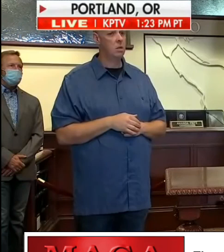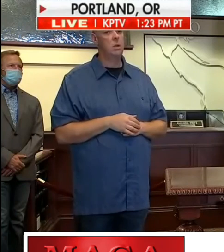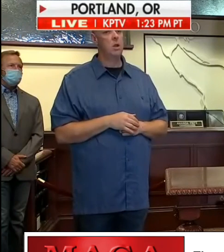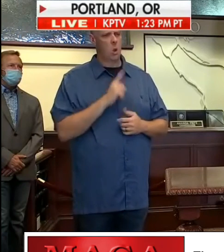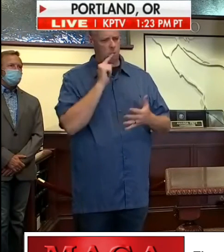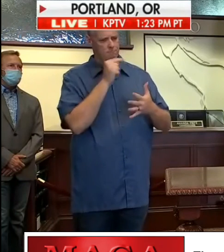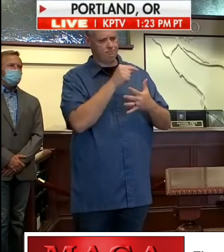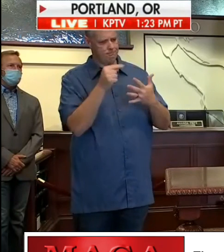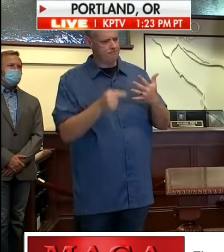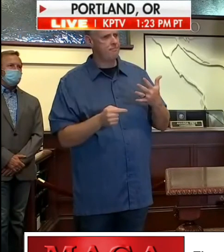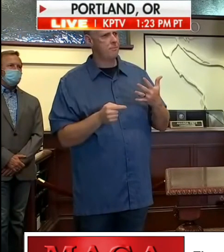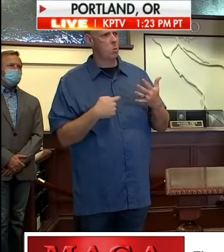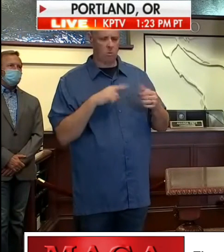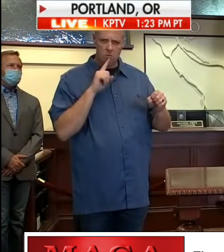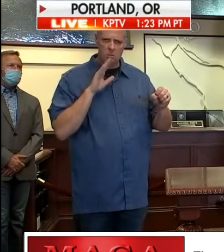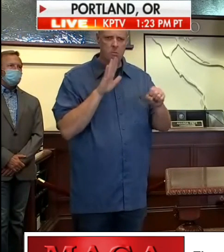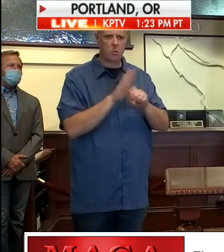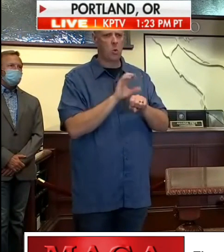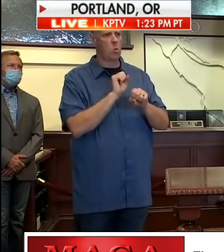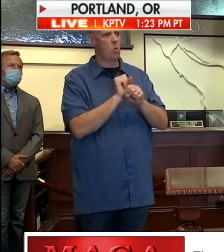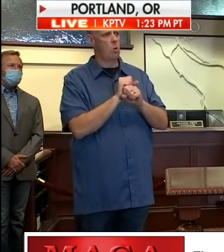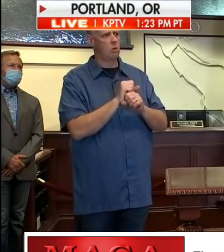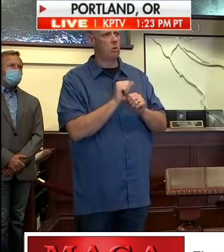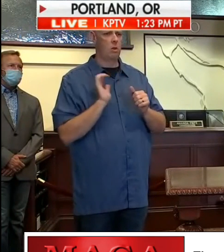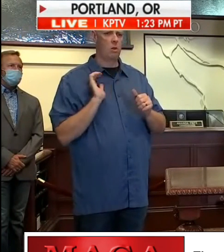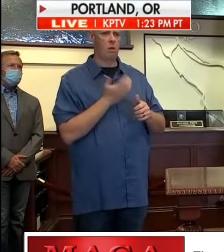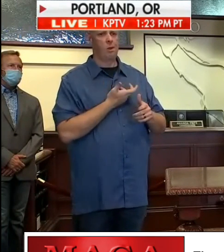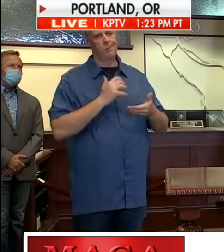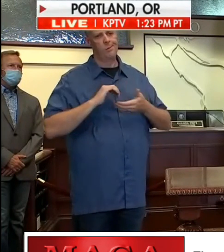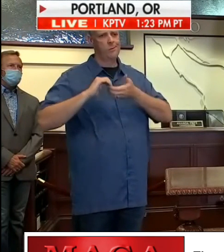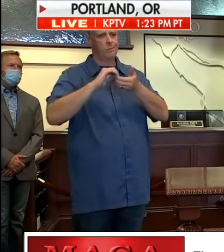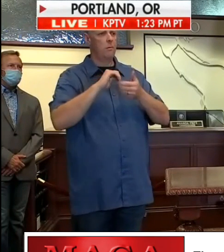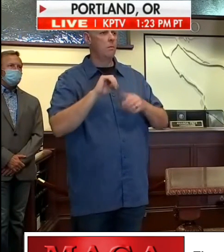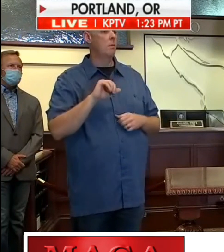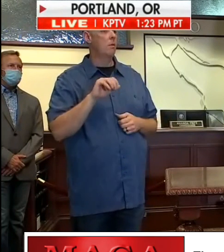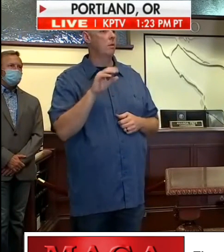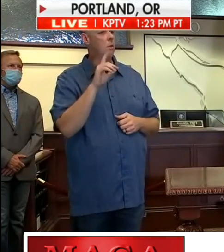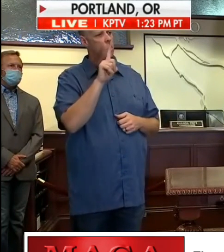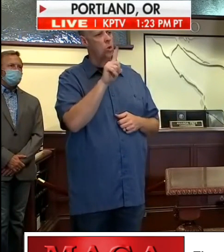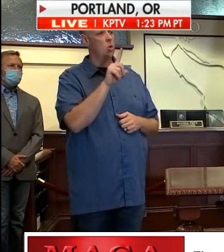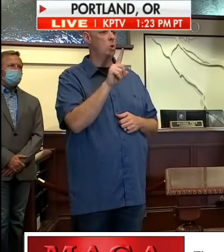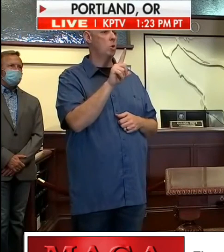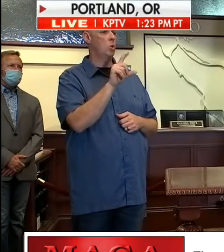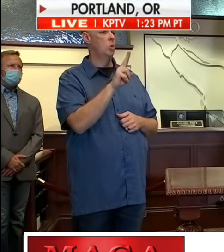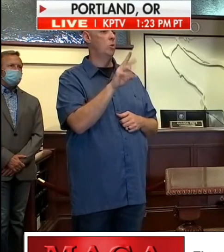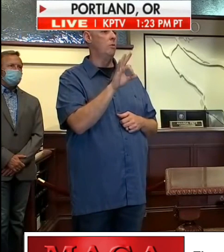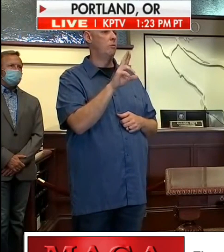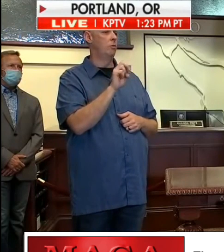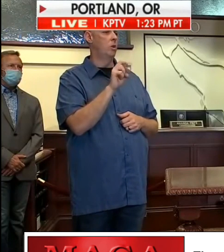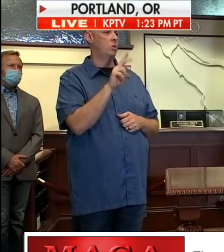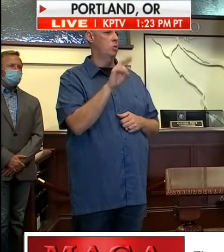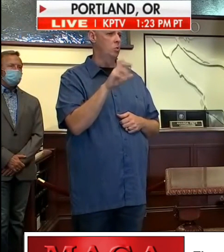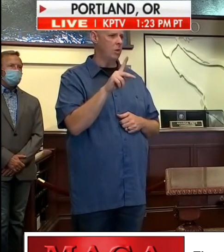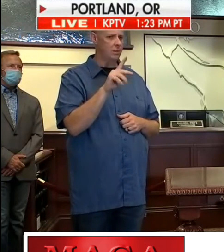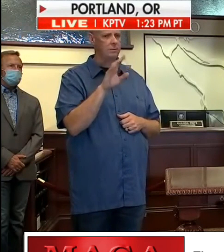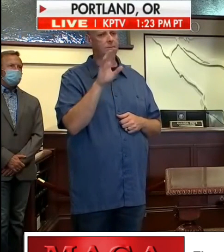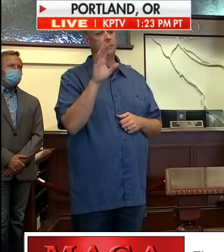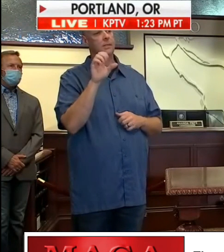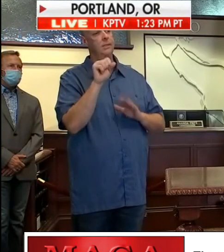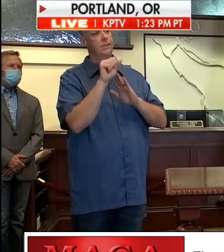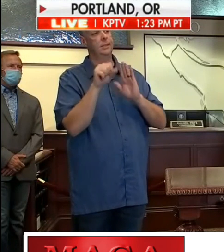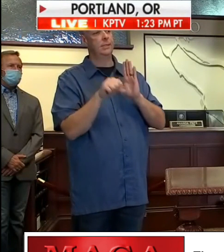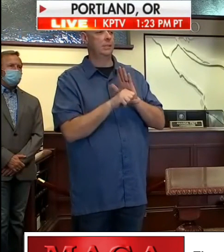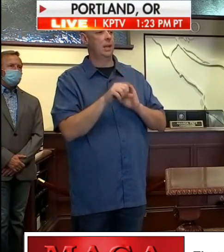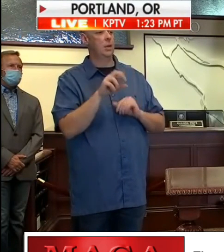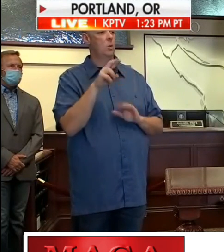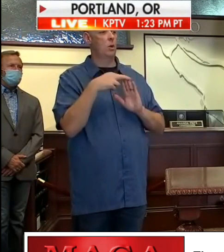working alongside our colleagues like Lou Frederick, Senator Lou Frederick, and State Representative